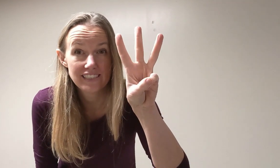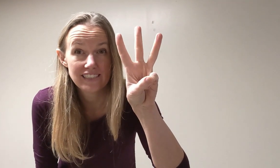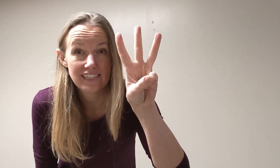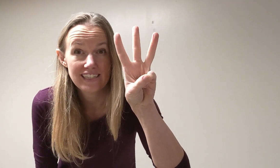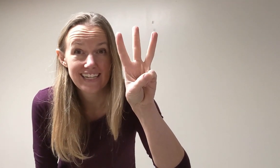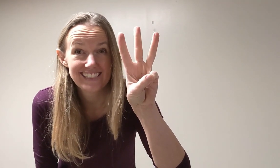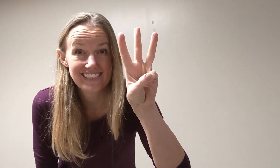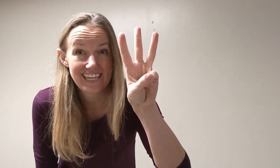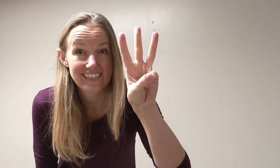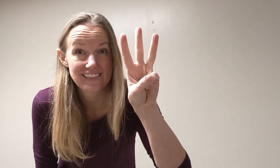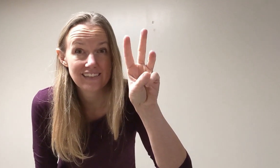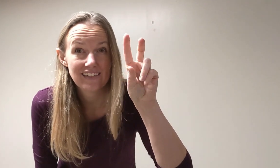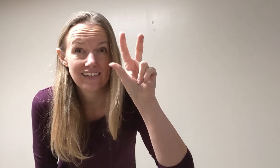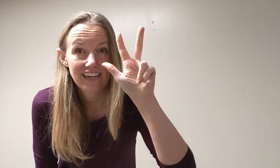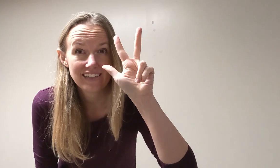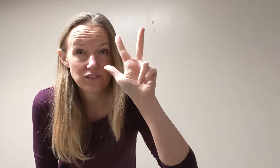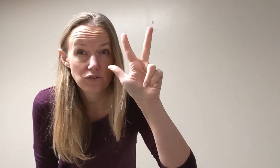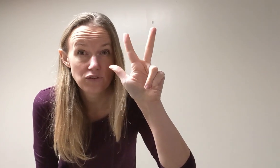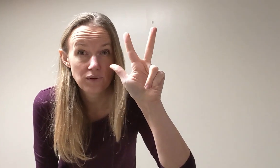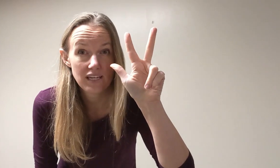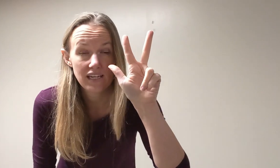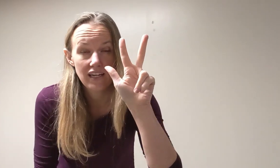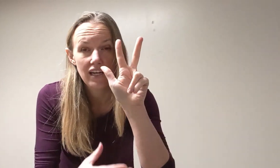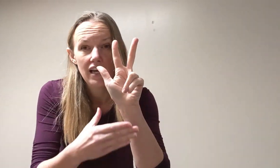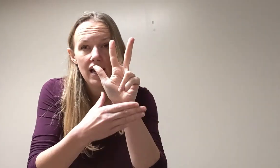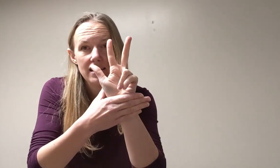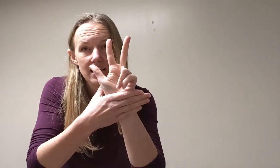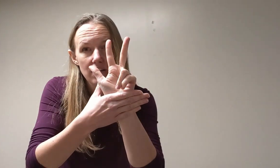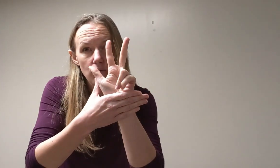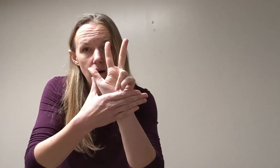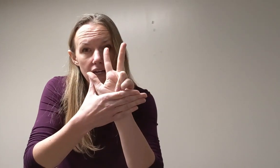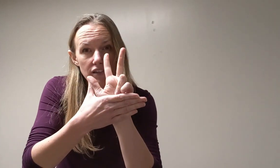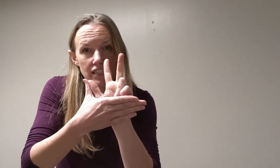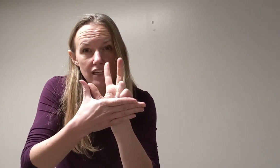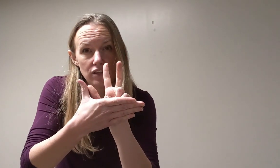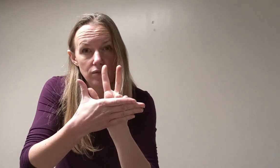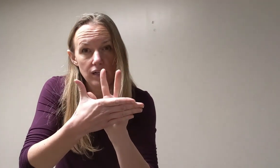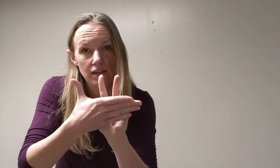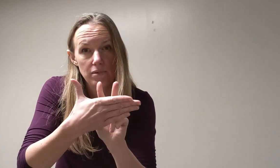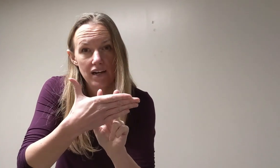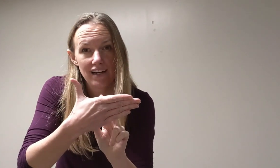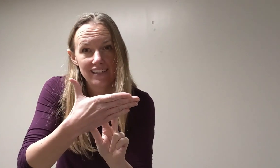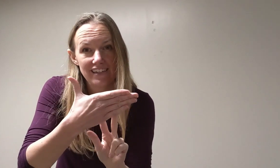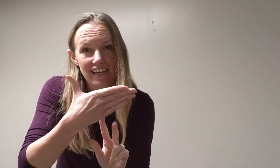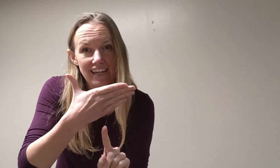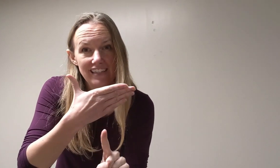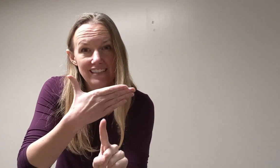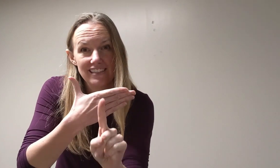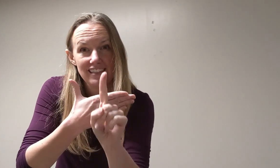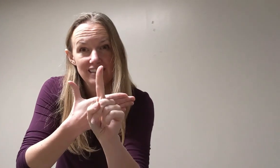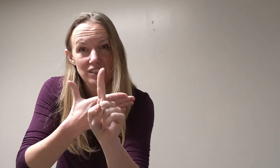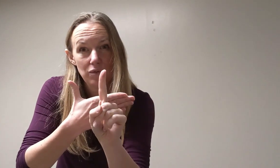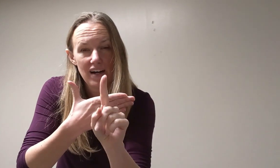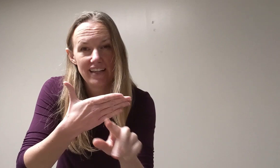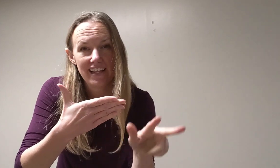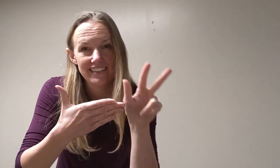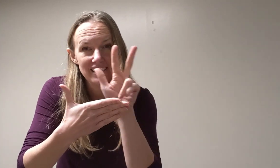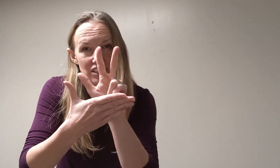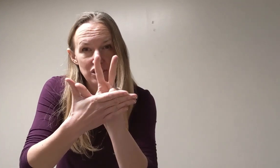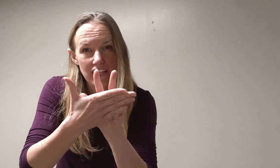this, that's 6. Okay, so 3, and then in 1, you take 3 behind your hand to 1. That's the